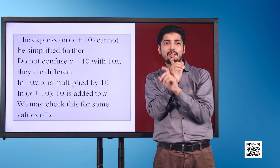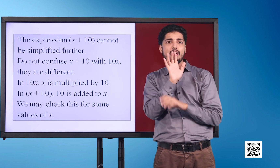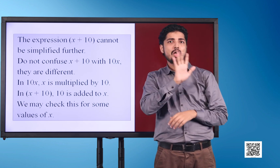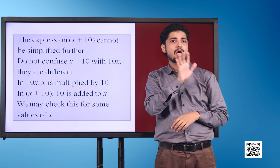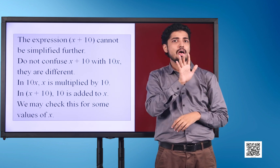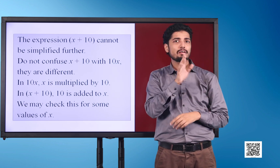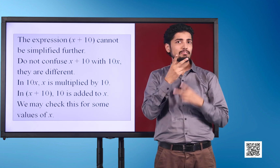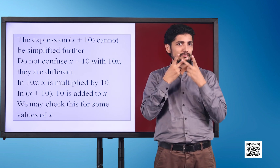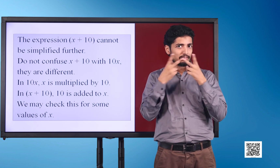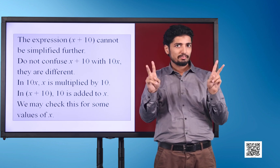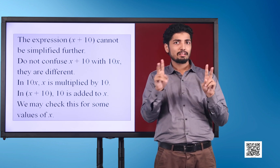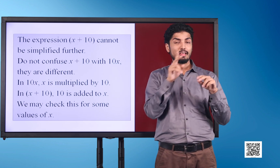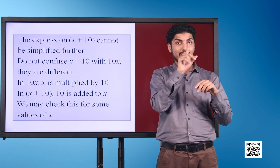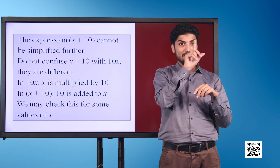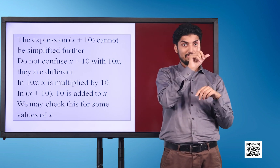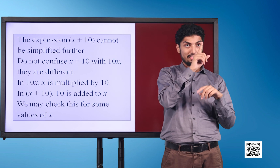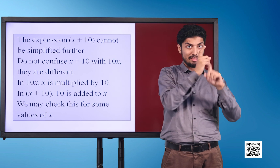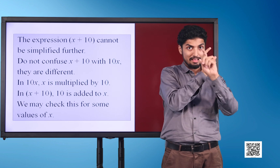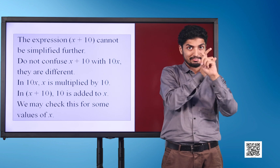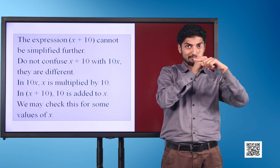for some values of x.